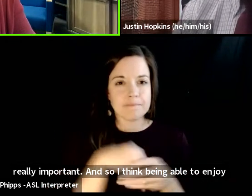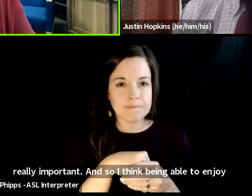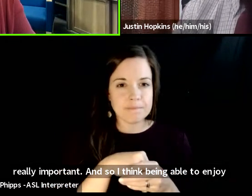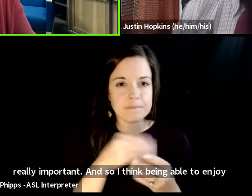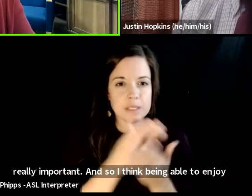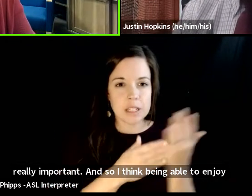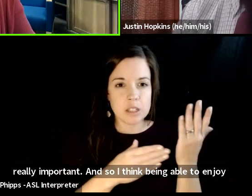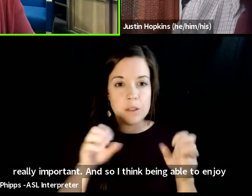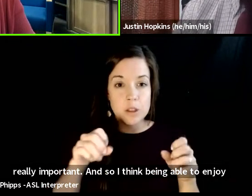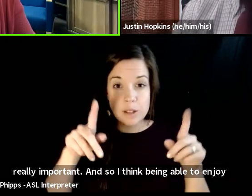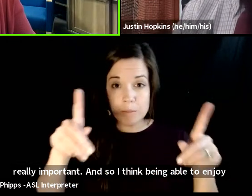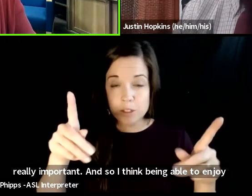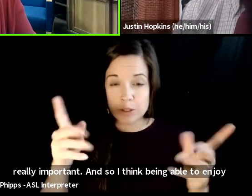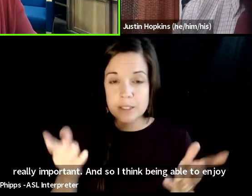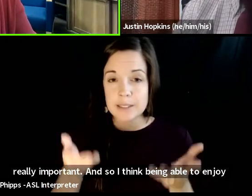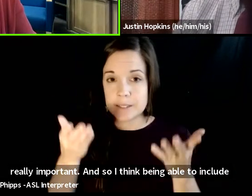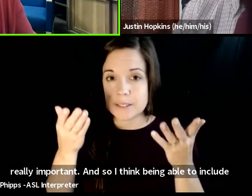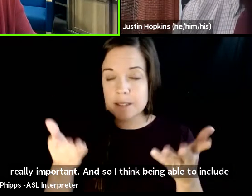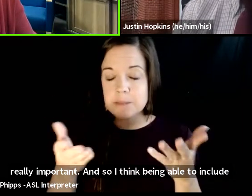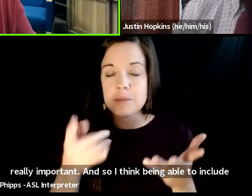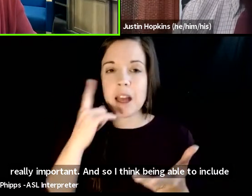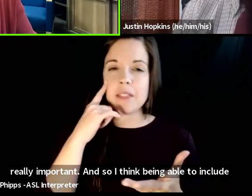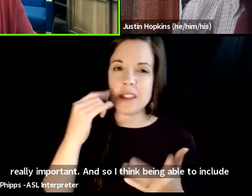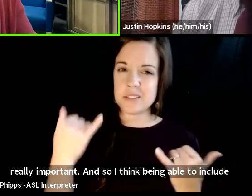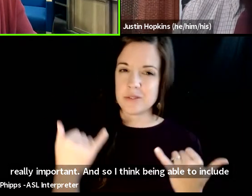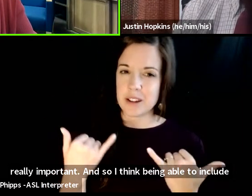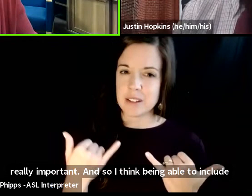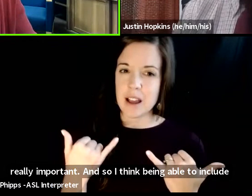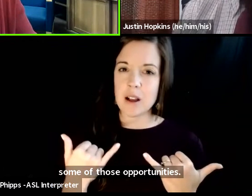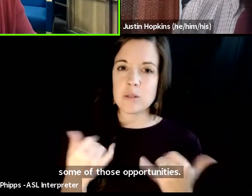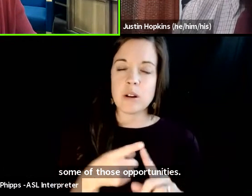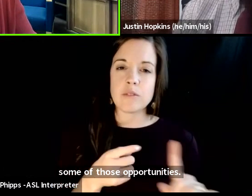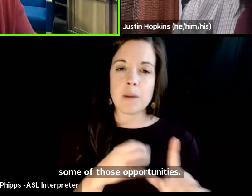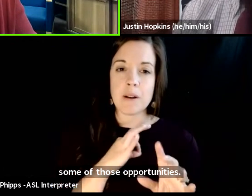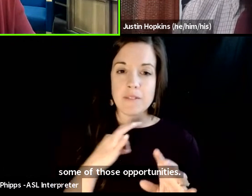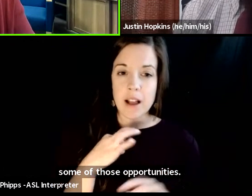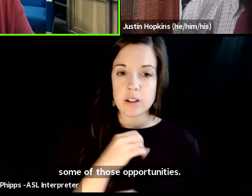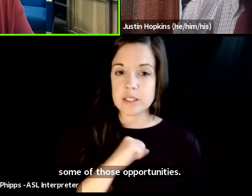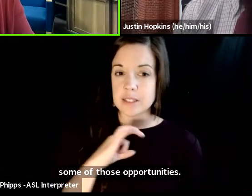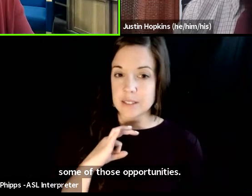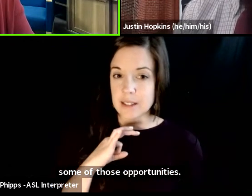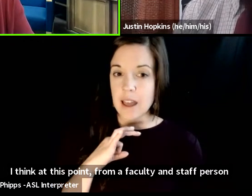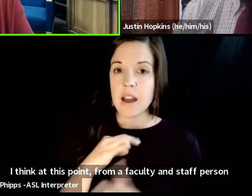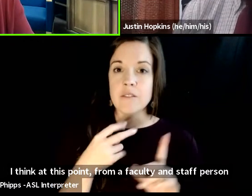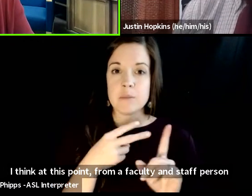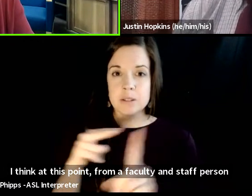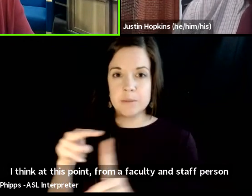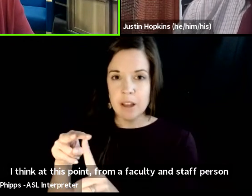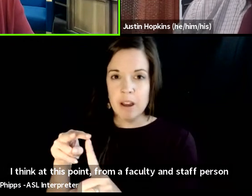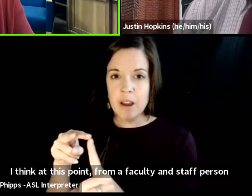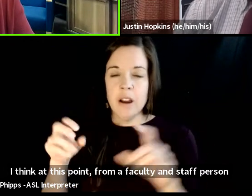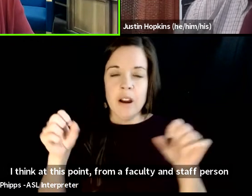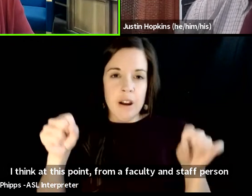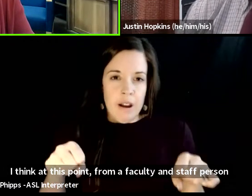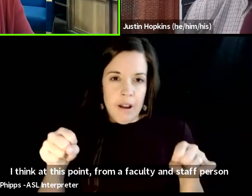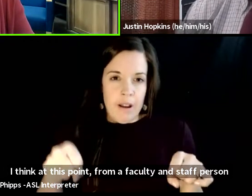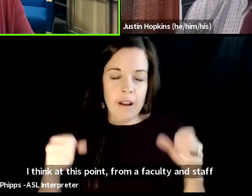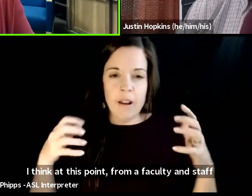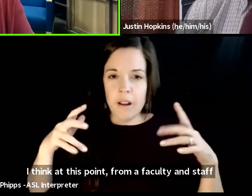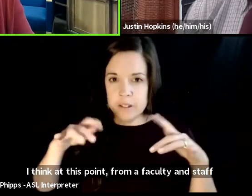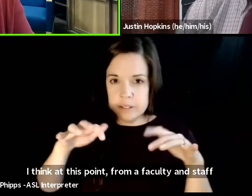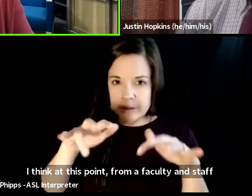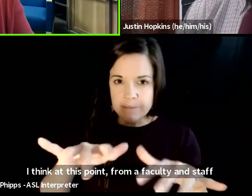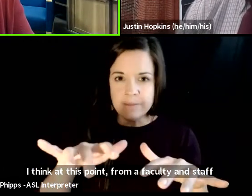those opportunities, I think at this point, from a faculty and staff perspective, where we're able to gather in